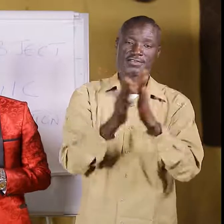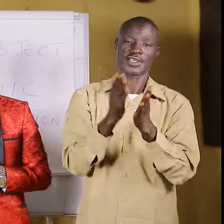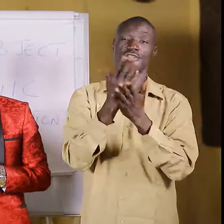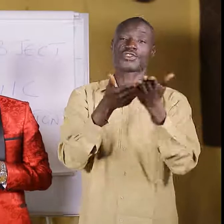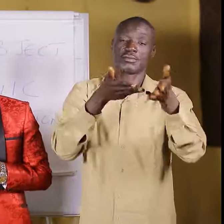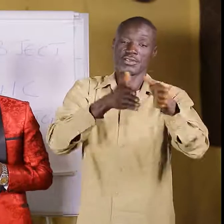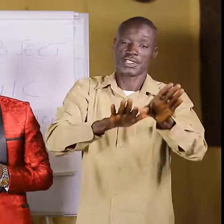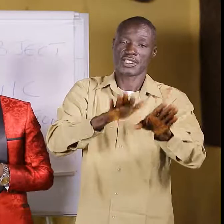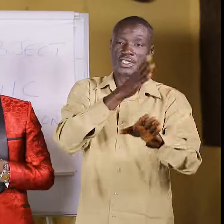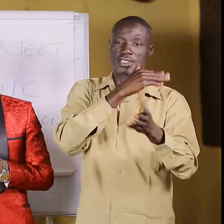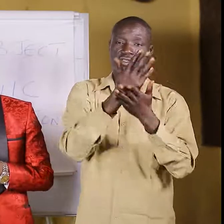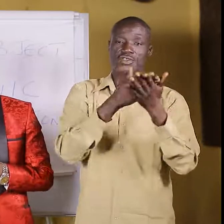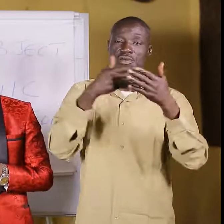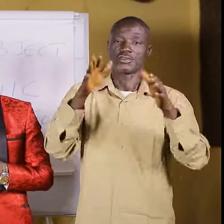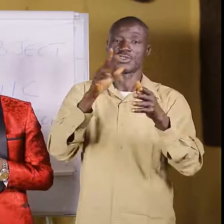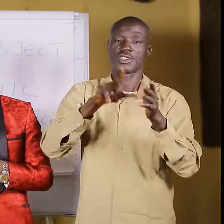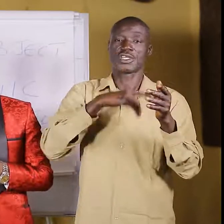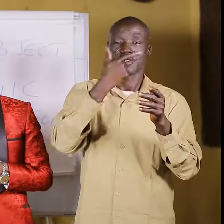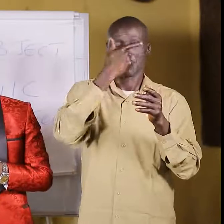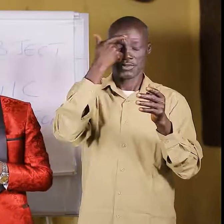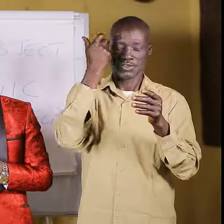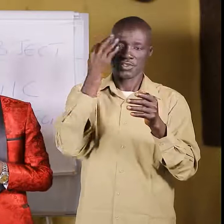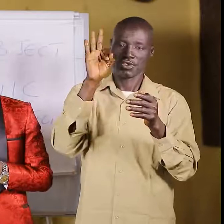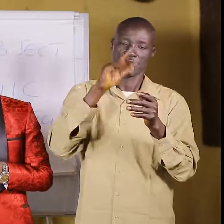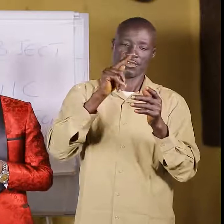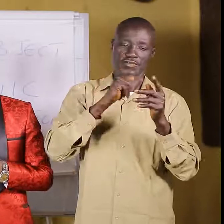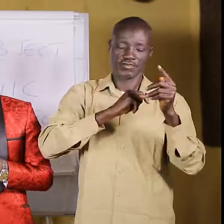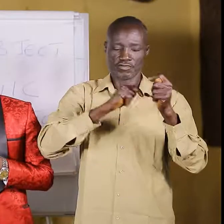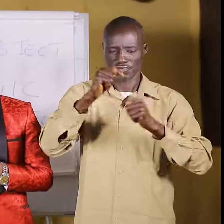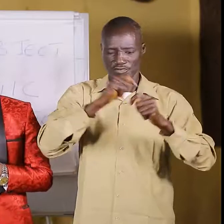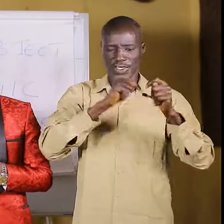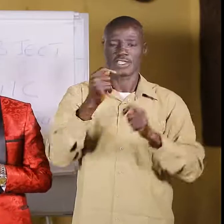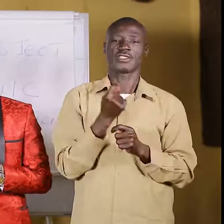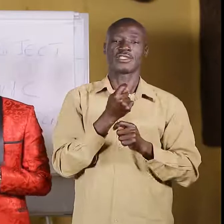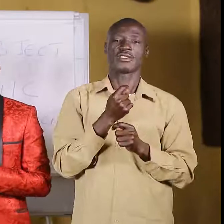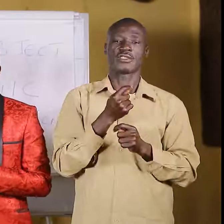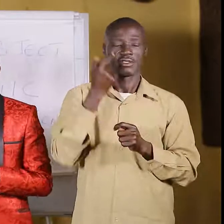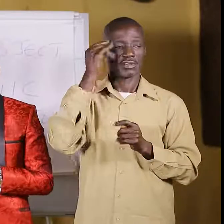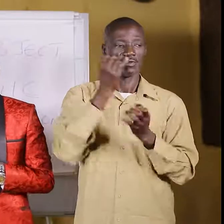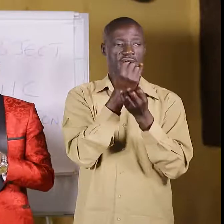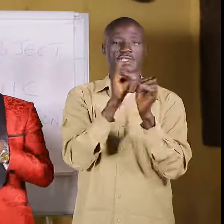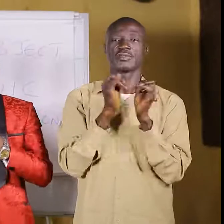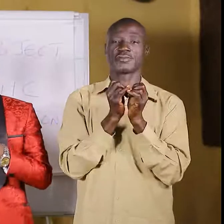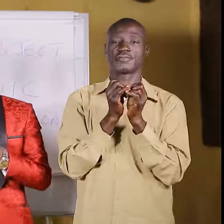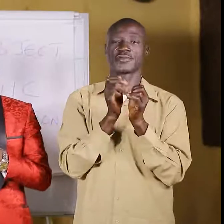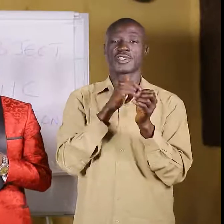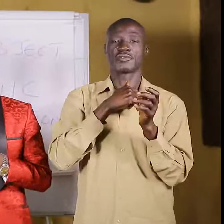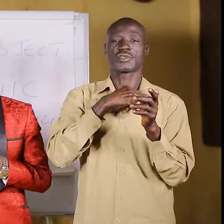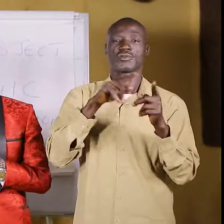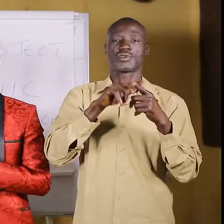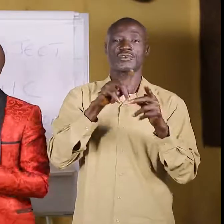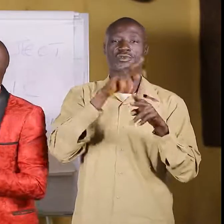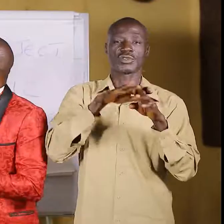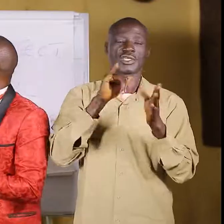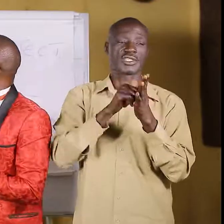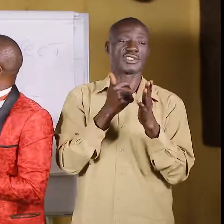lives. Some lost their lives in the course of the struggle for independence. And we shall be looking at some of these great